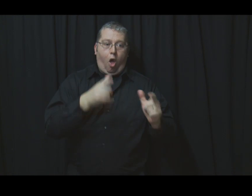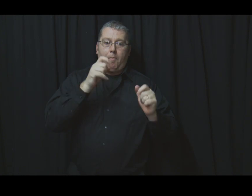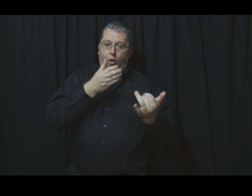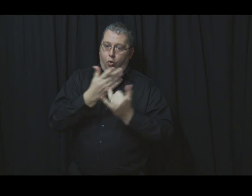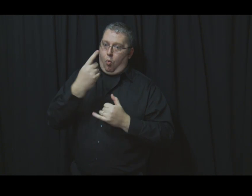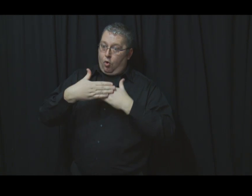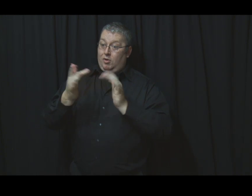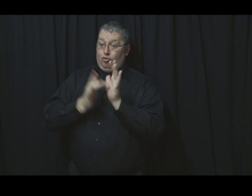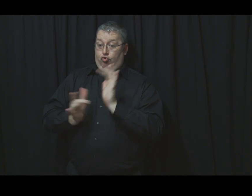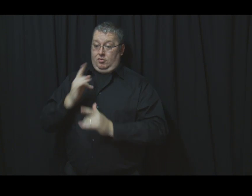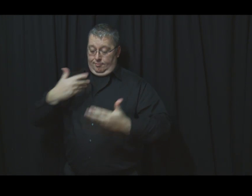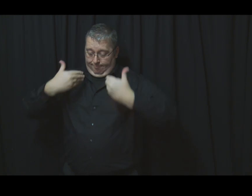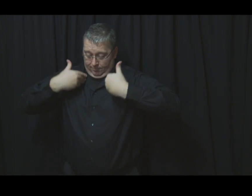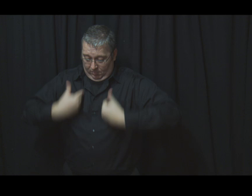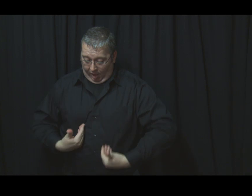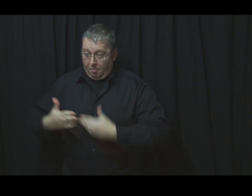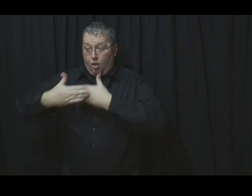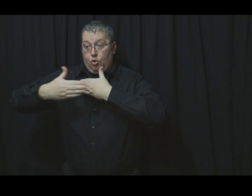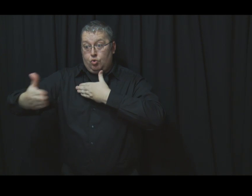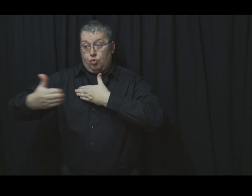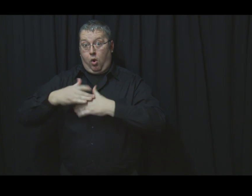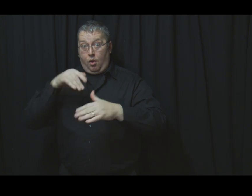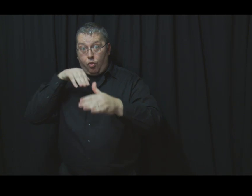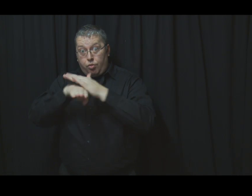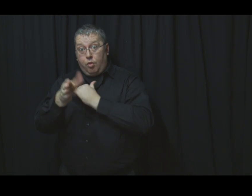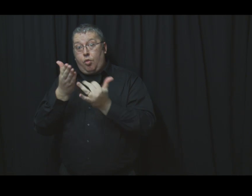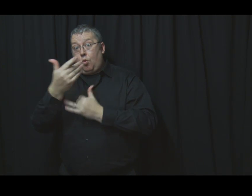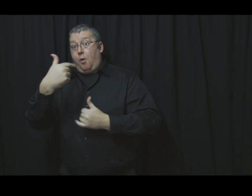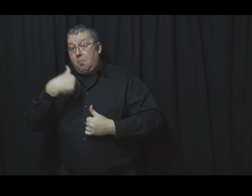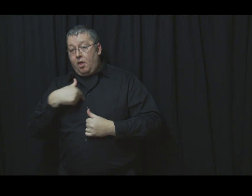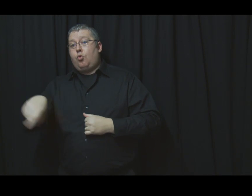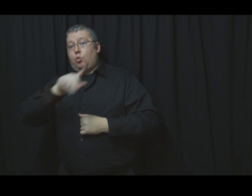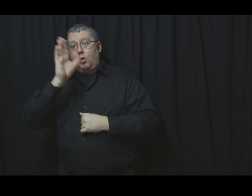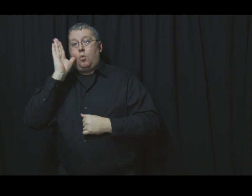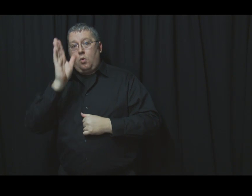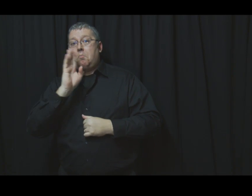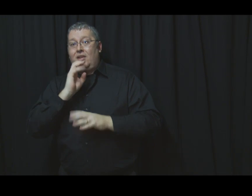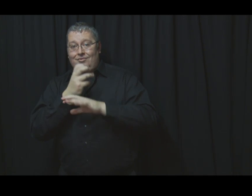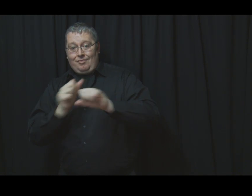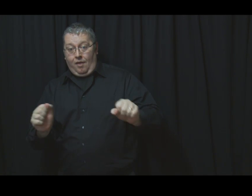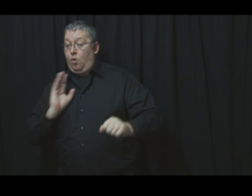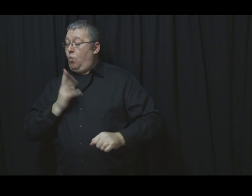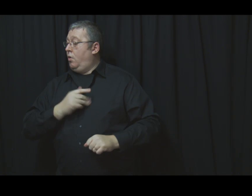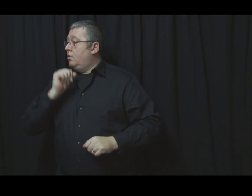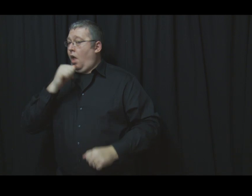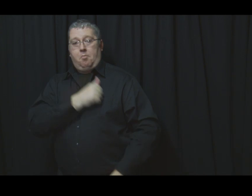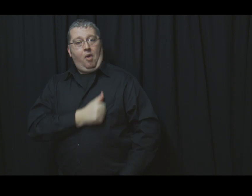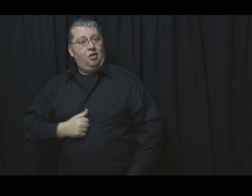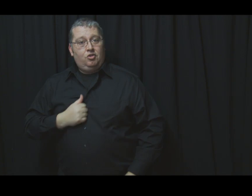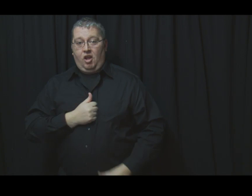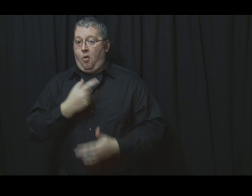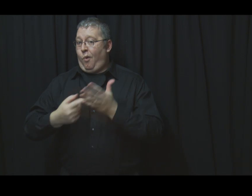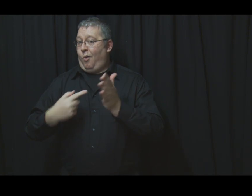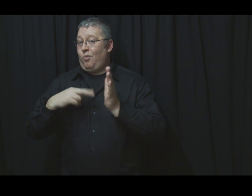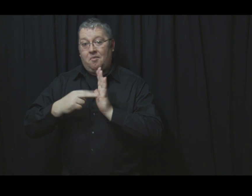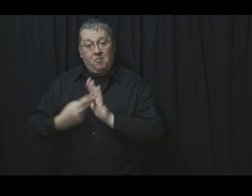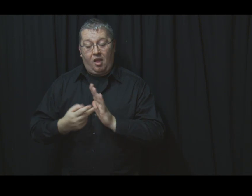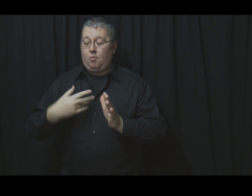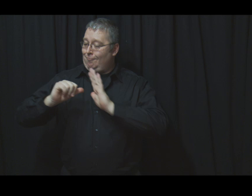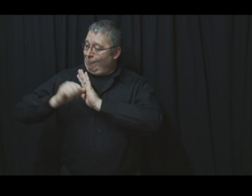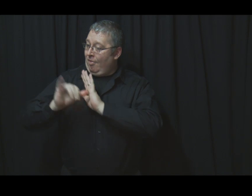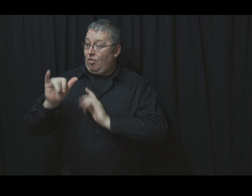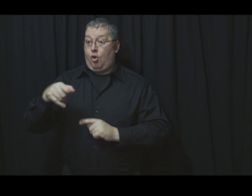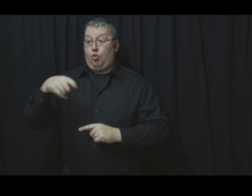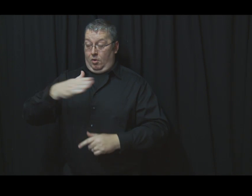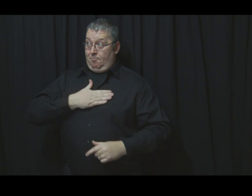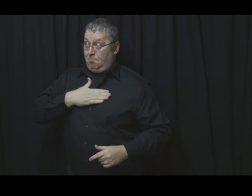door, by me if any man enter in, he'll be saved." And we make no apology about the fact that what we're on about is this. If you confess with your